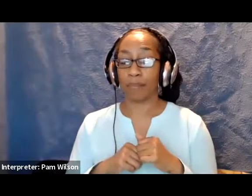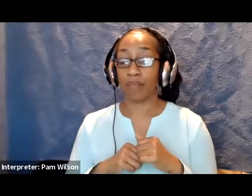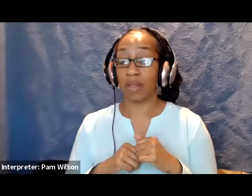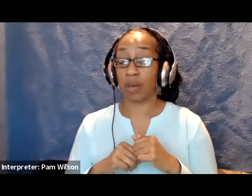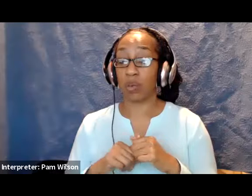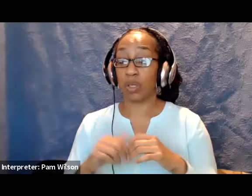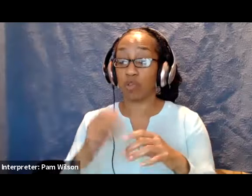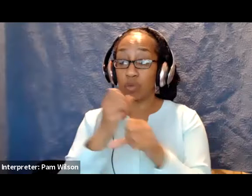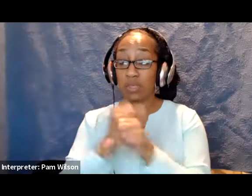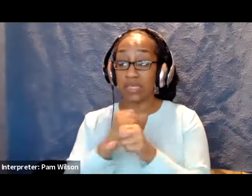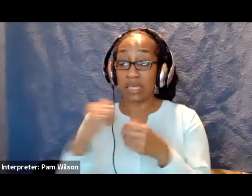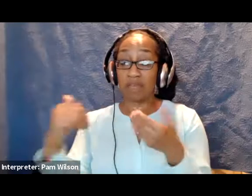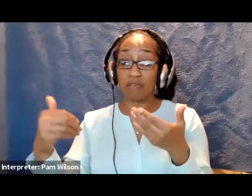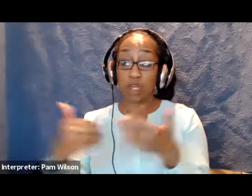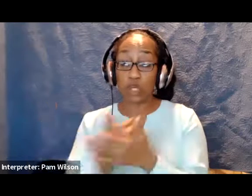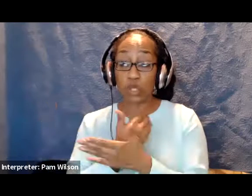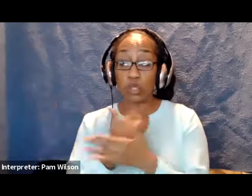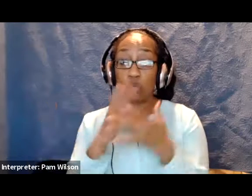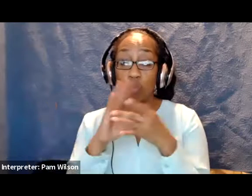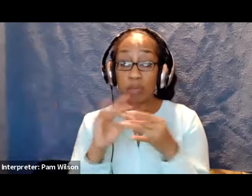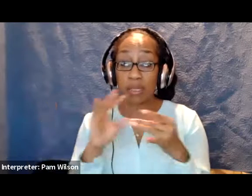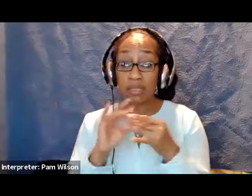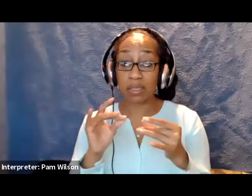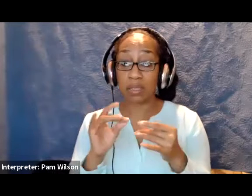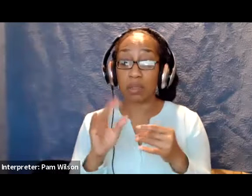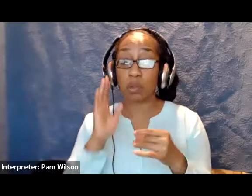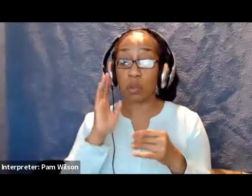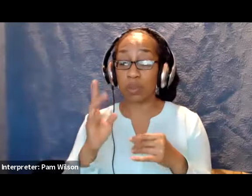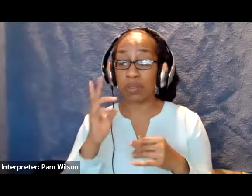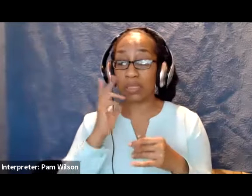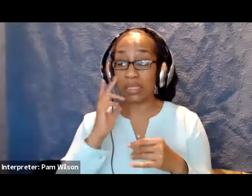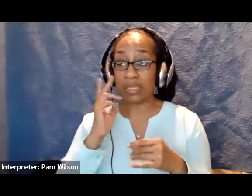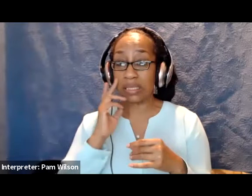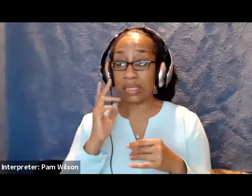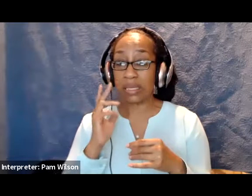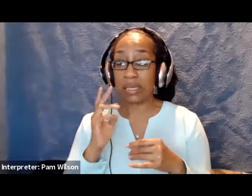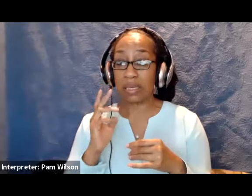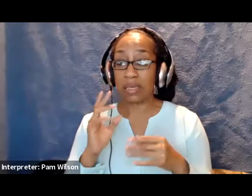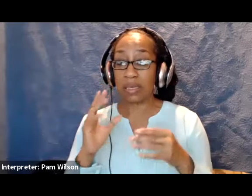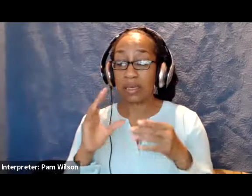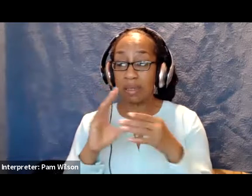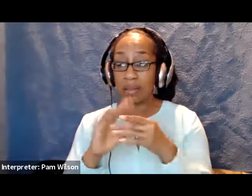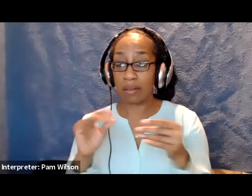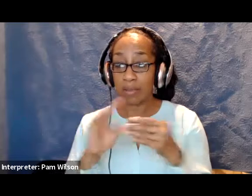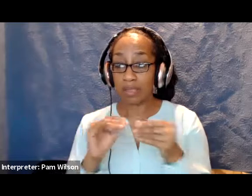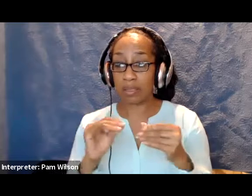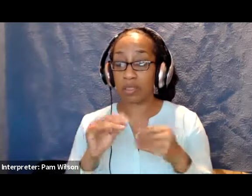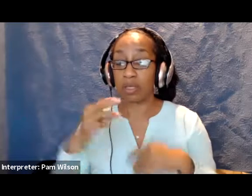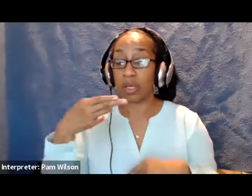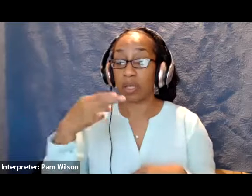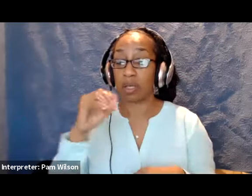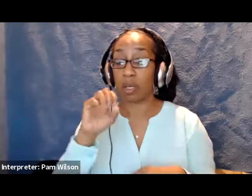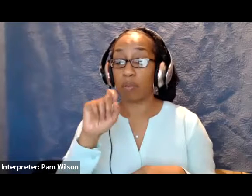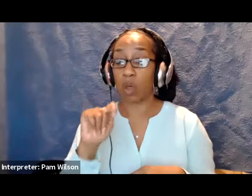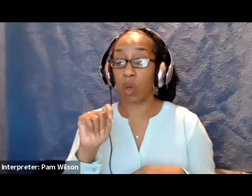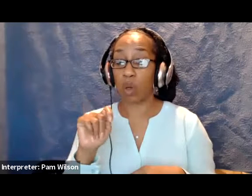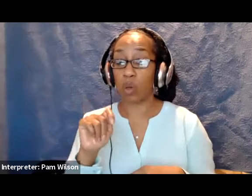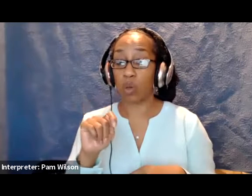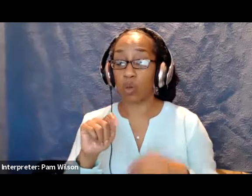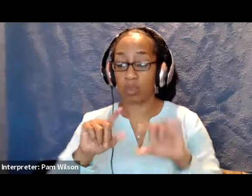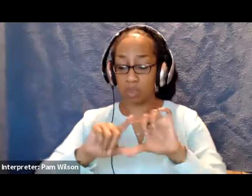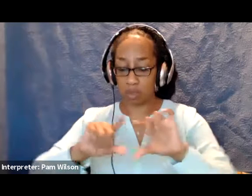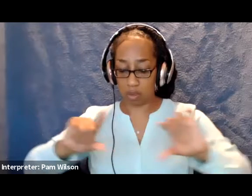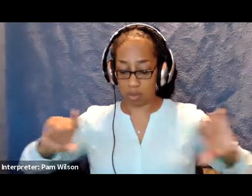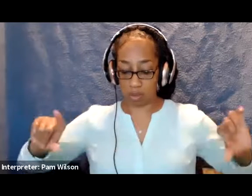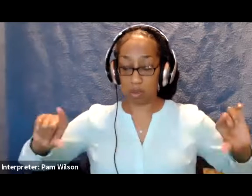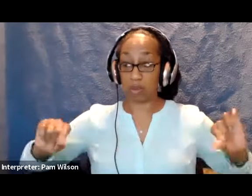or everyone, a preview of the message will appear, and the host title bar at the